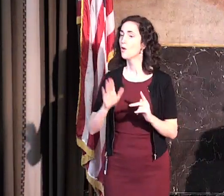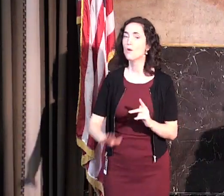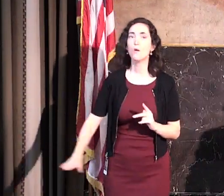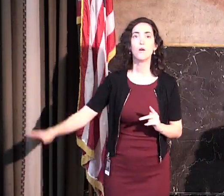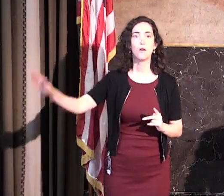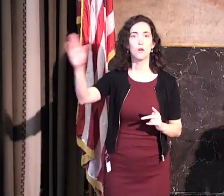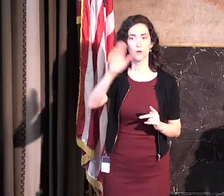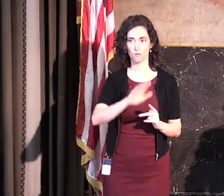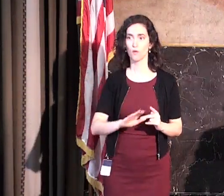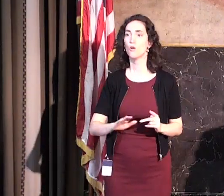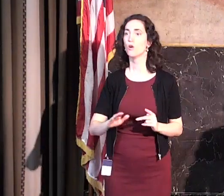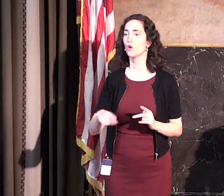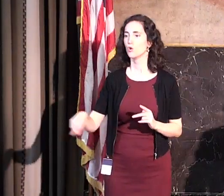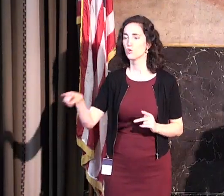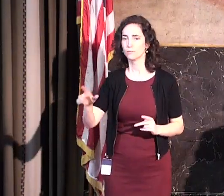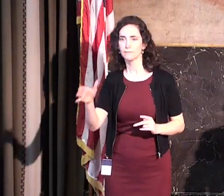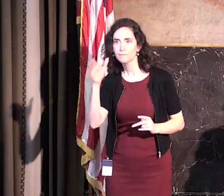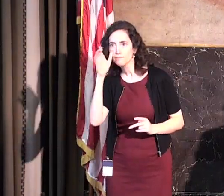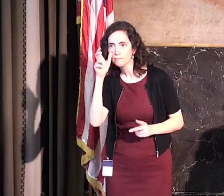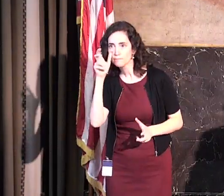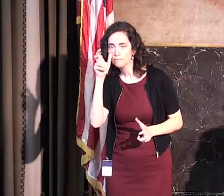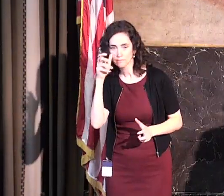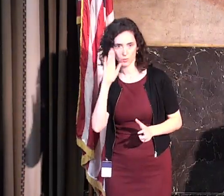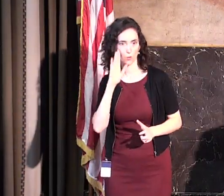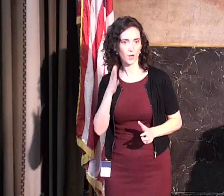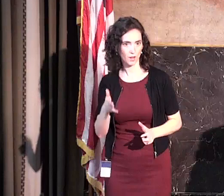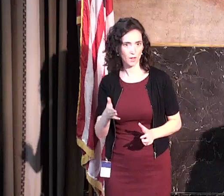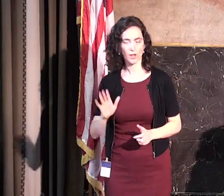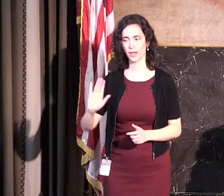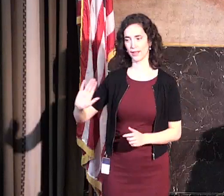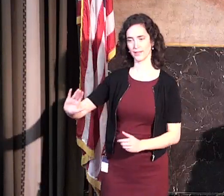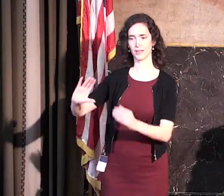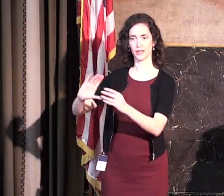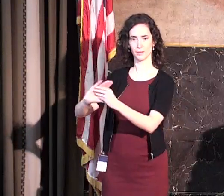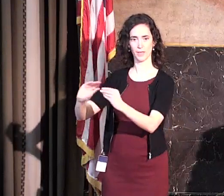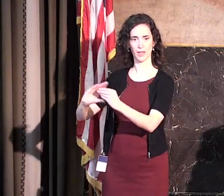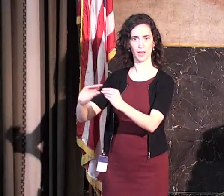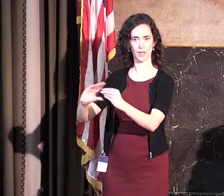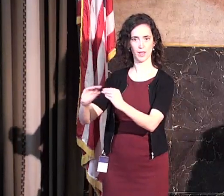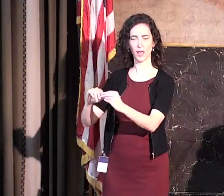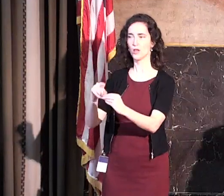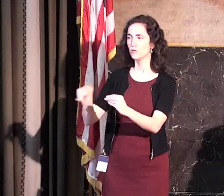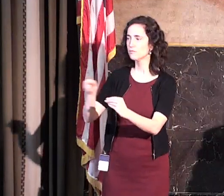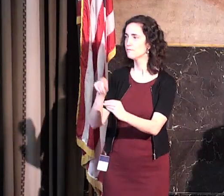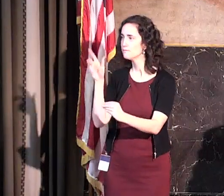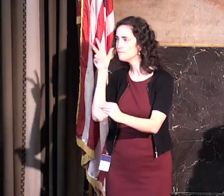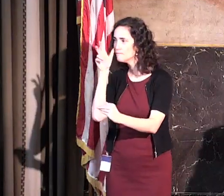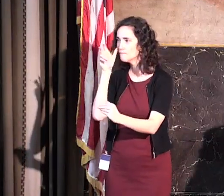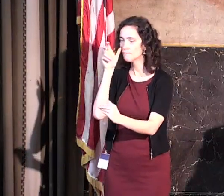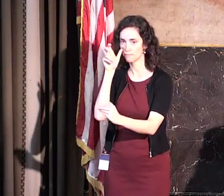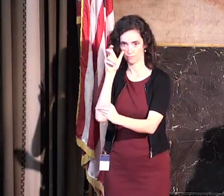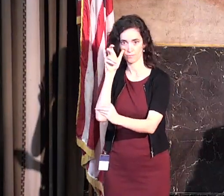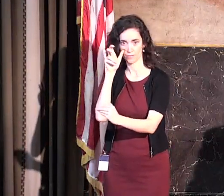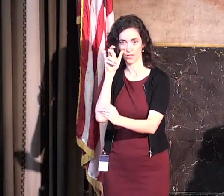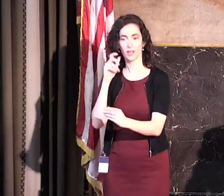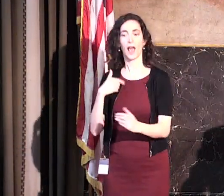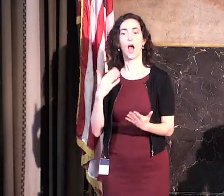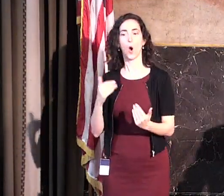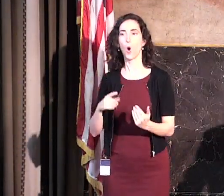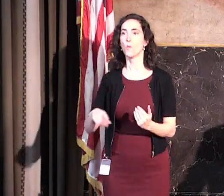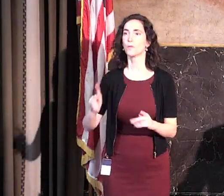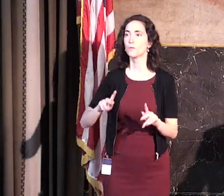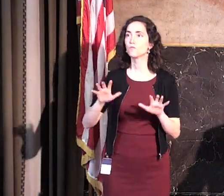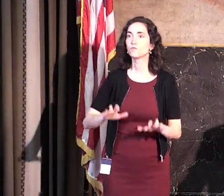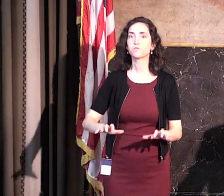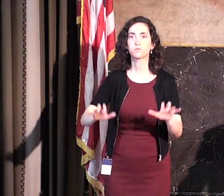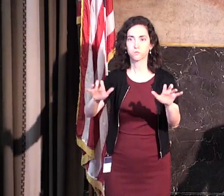Louisiana will listen intently to the message that he is going to deliver, and that they will choose to